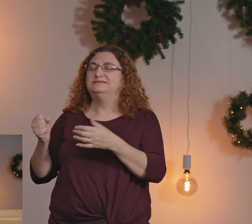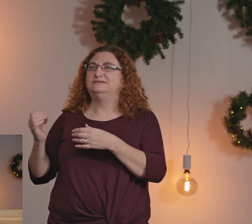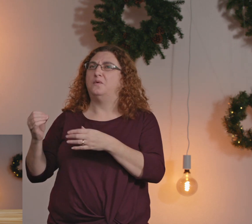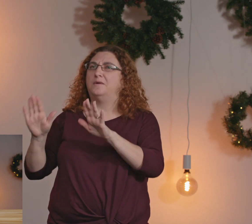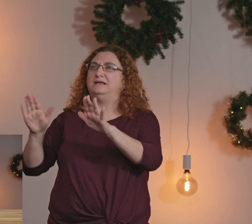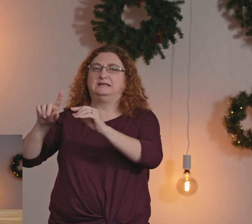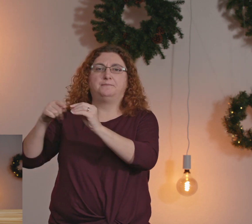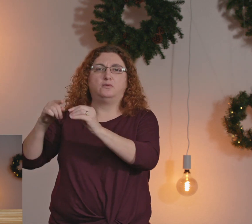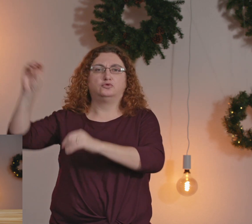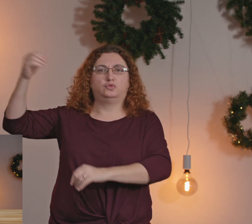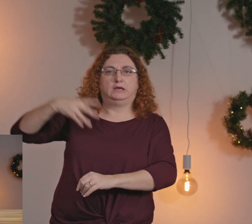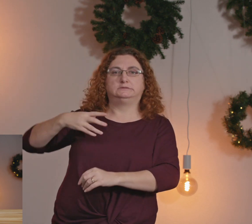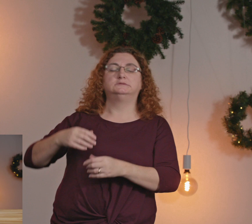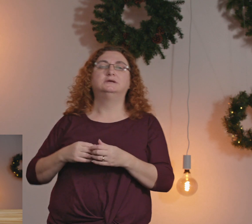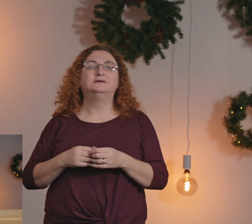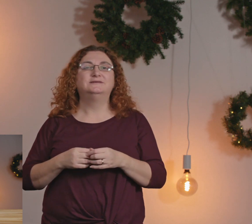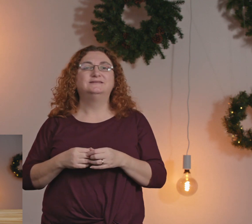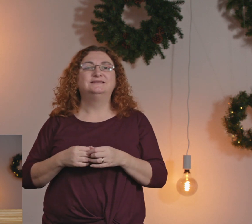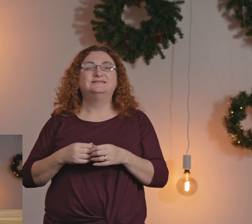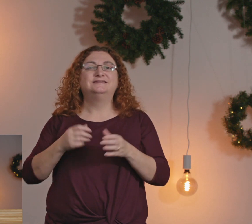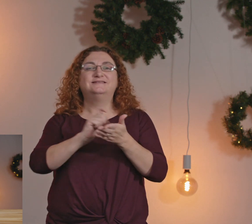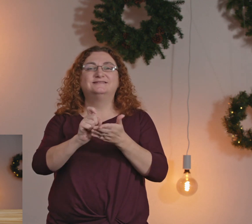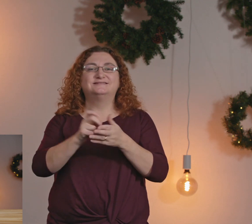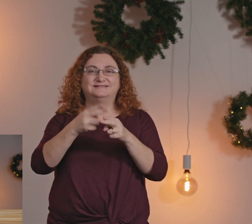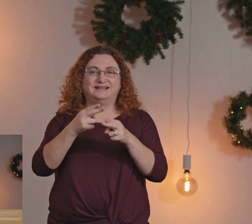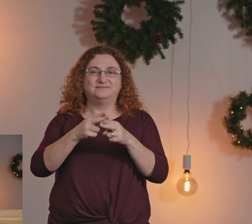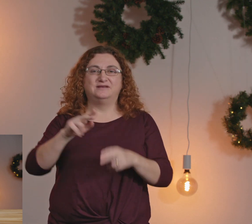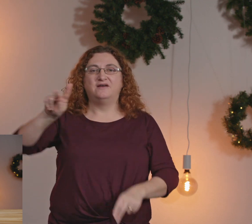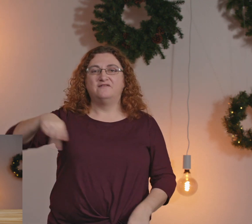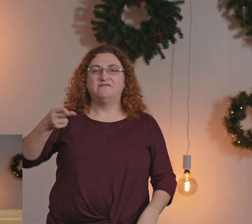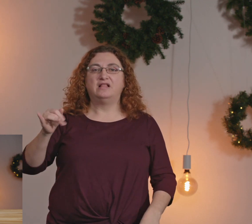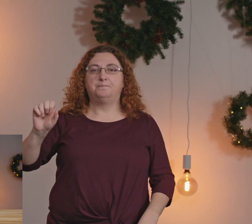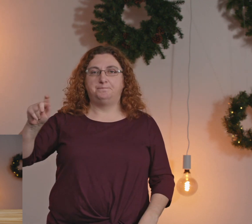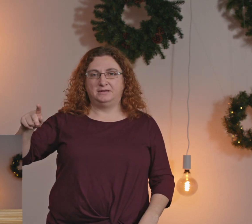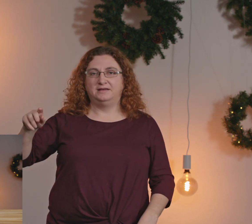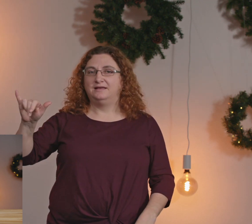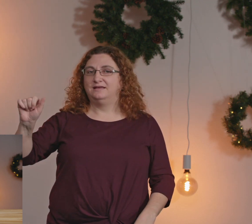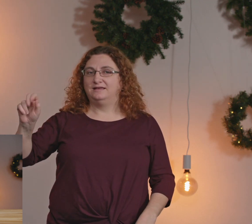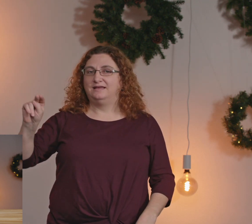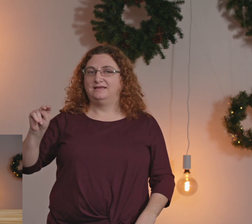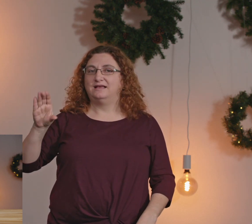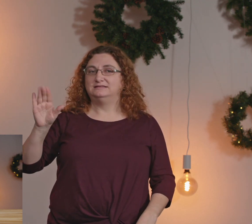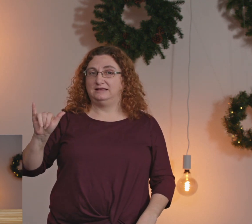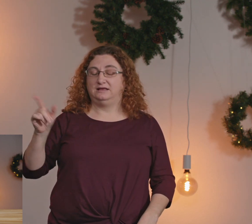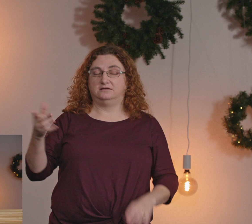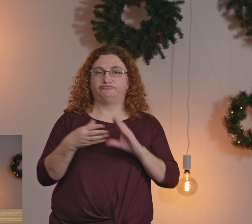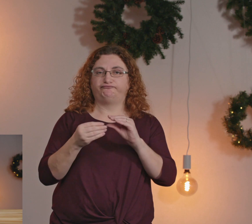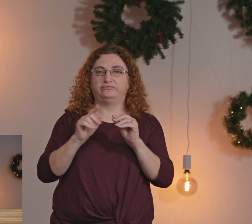or so. The author's name is Philip Yancey, and he tells this story about a friend of his and